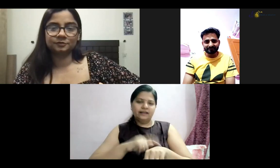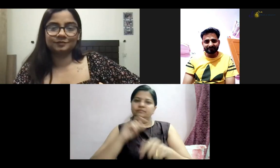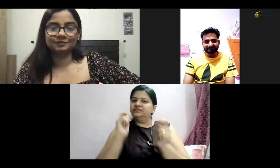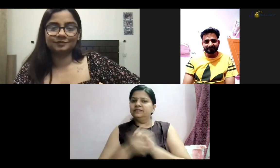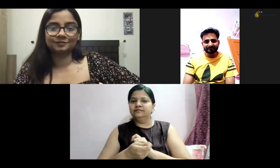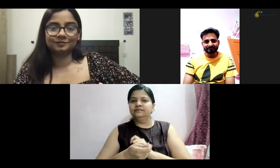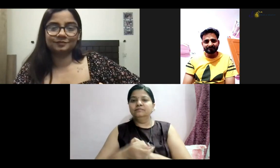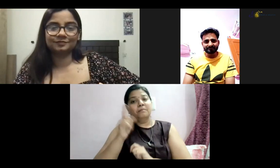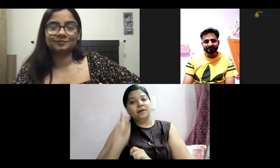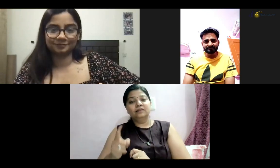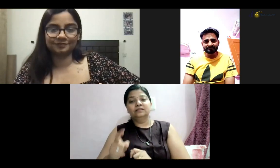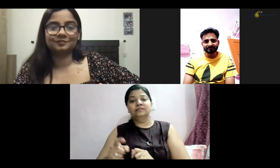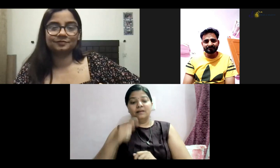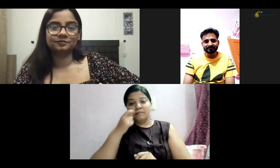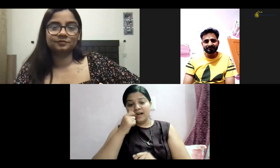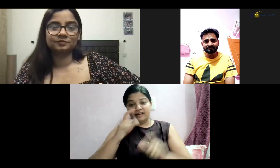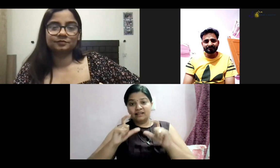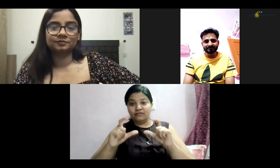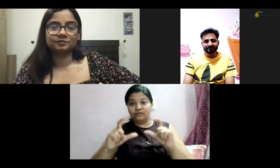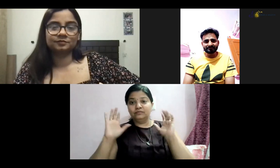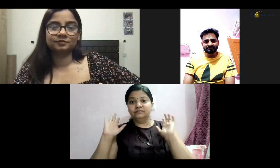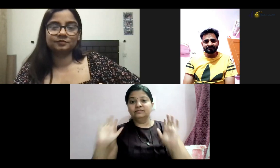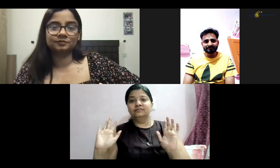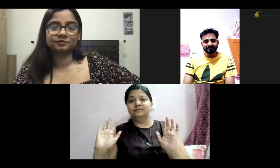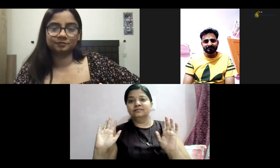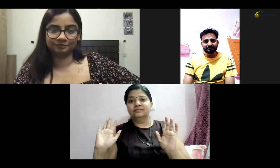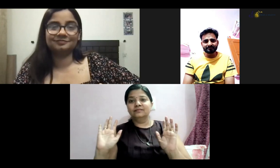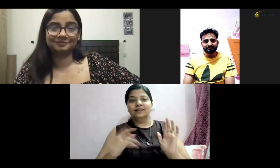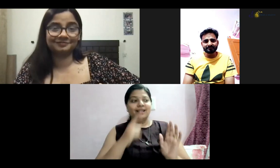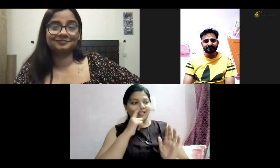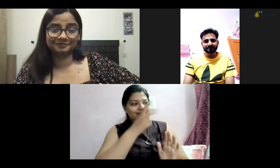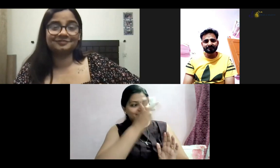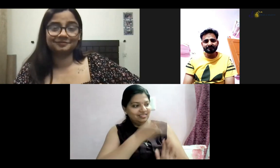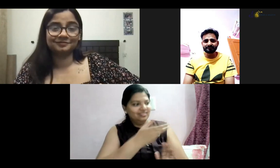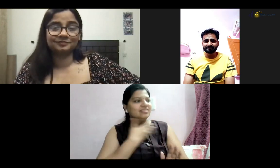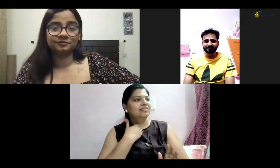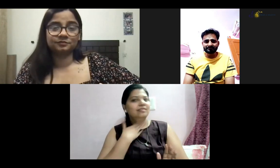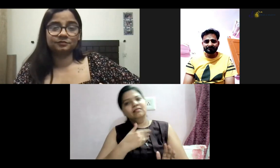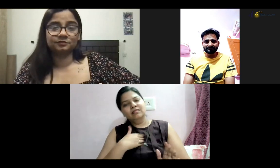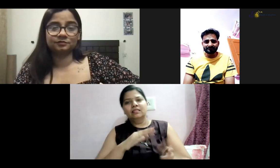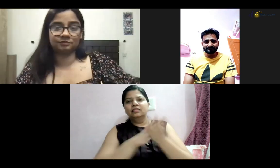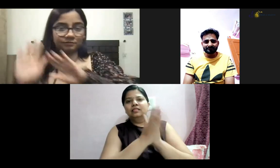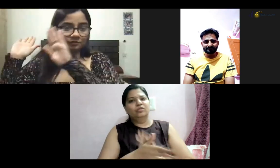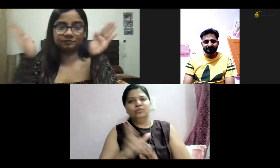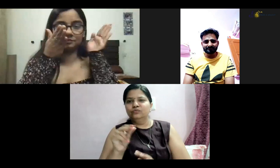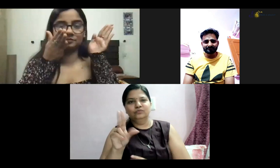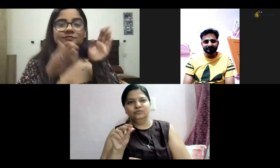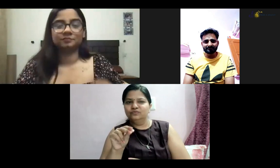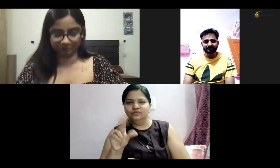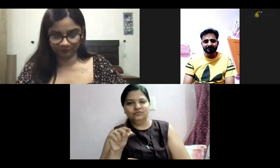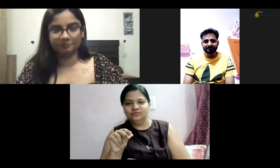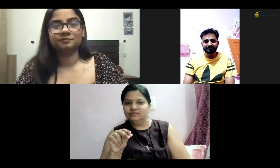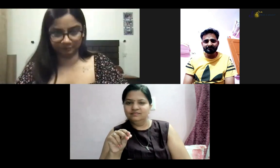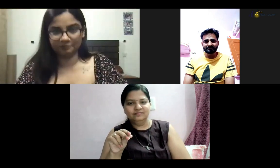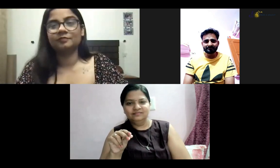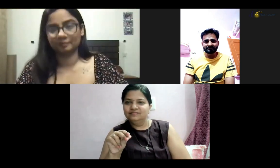Because nowadays the time has changed. Boys have to be care. Yes. If they are staring the girl, they